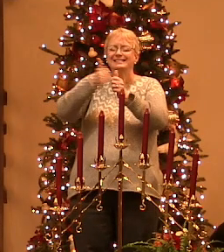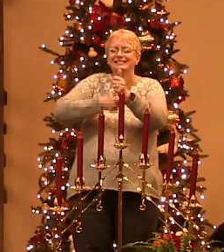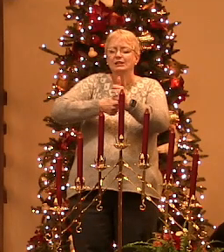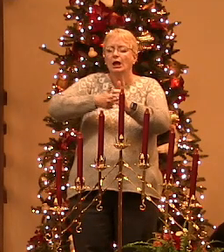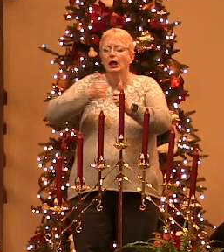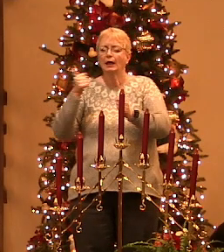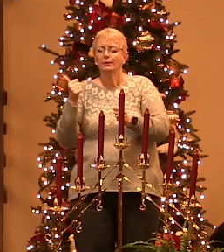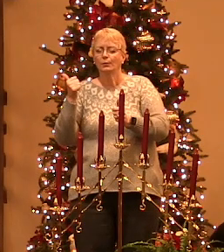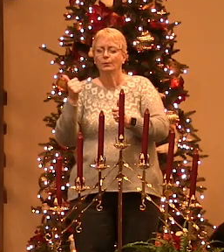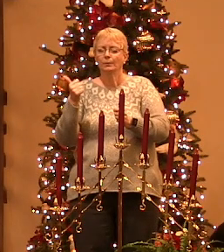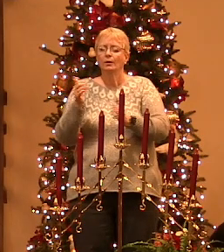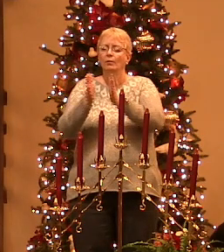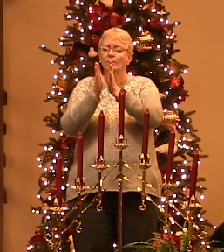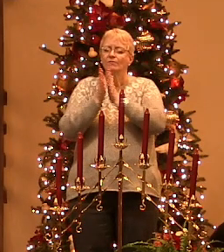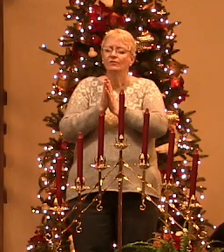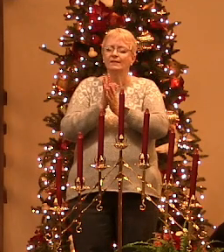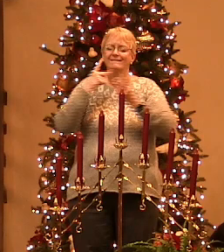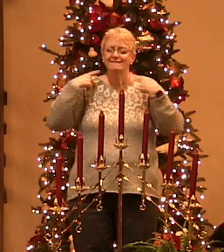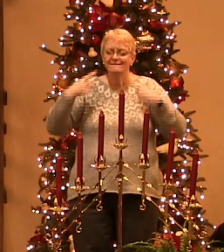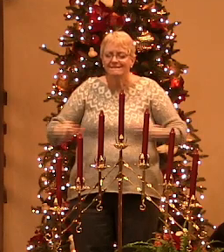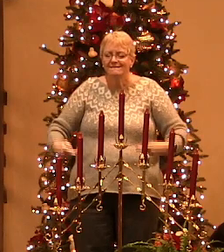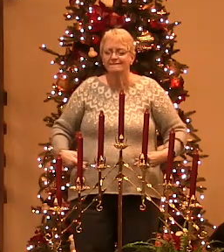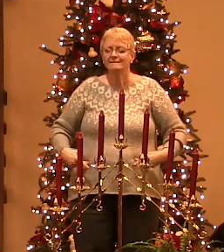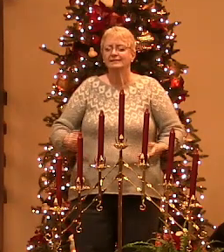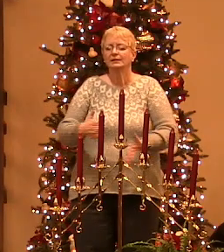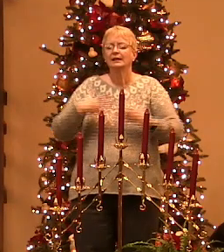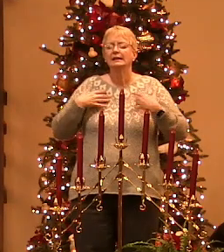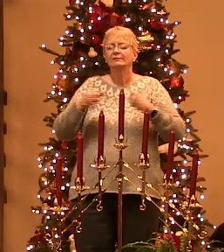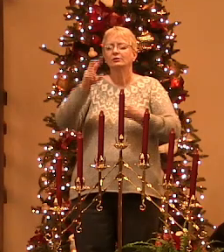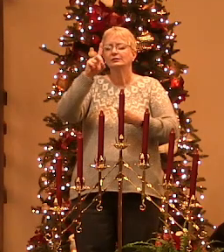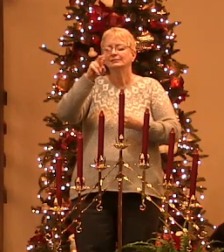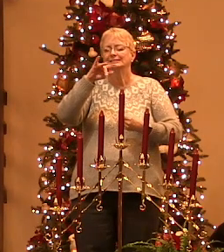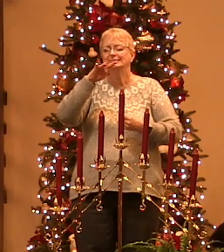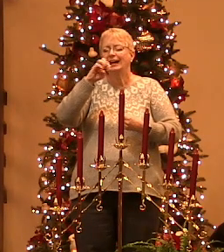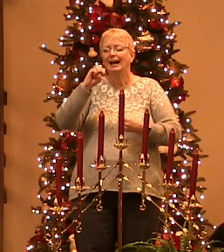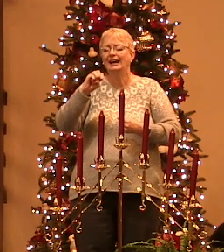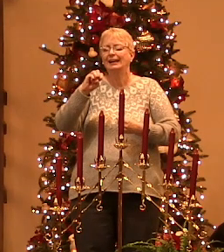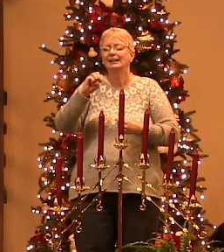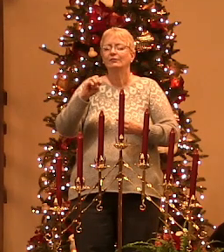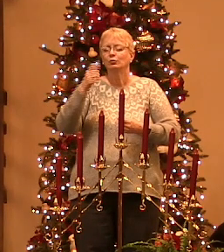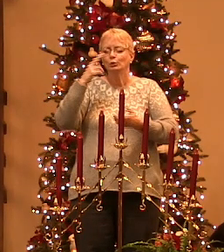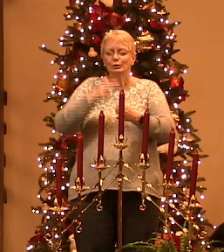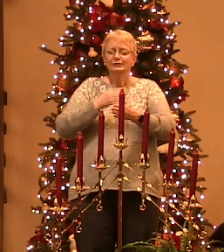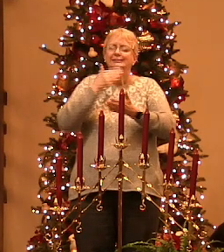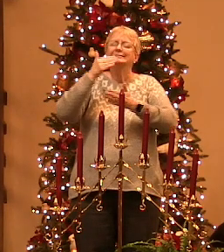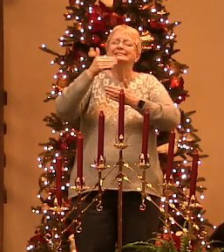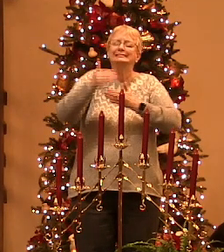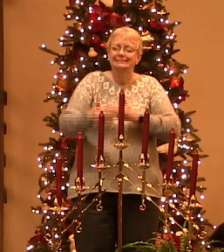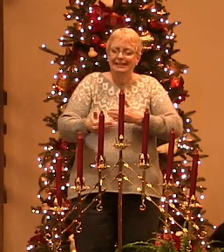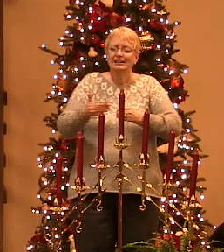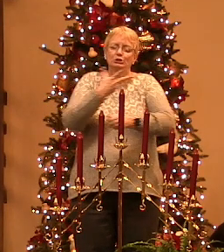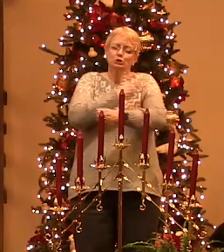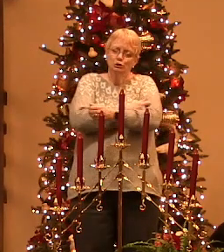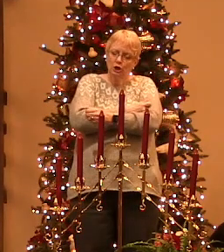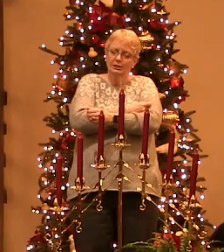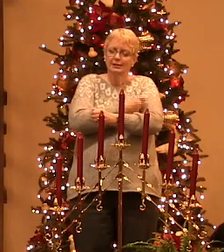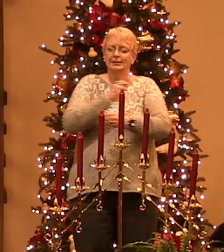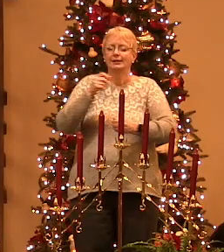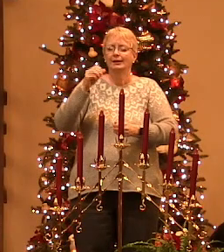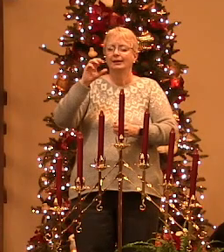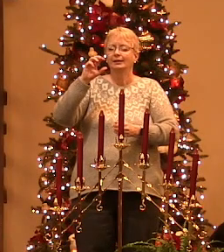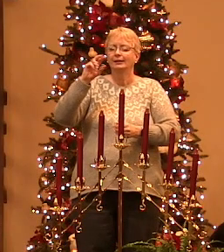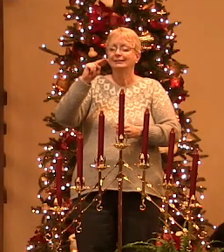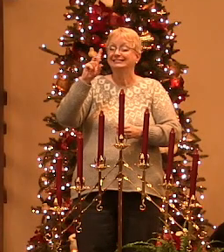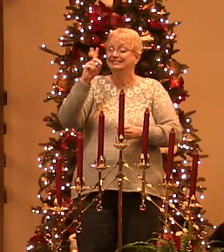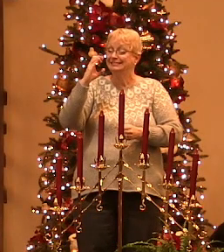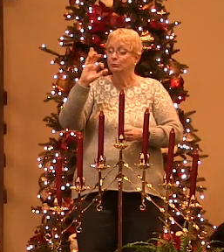need. We pray for the physical felt needs. I pray for Diane Young. Go ahead of her next treatment on the 28th to limit side effects and help the treatment to